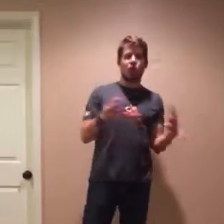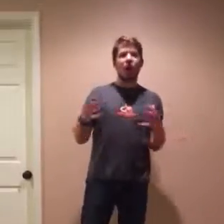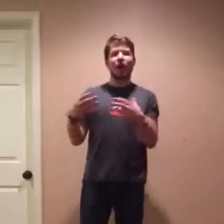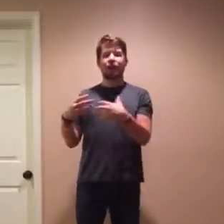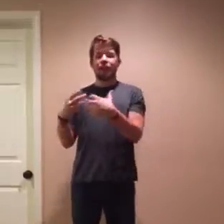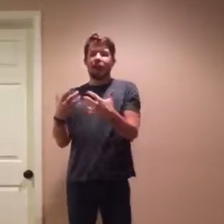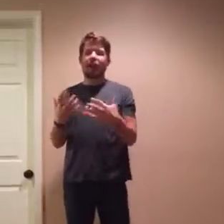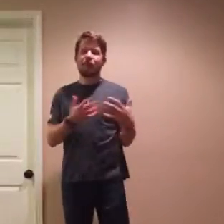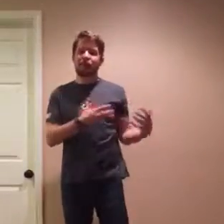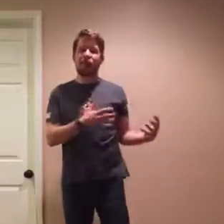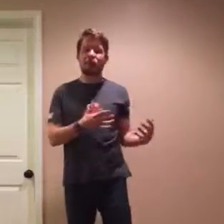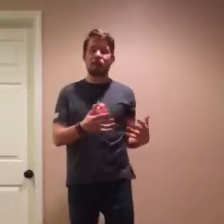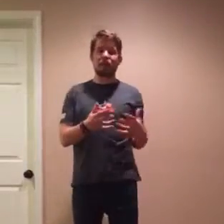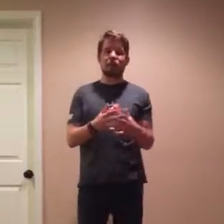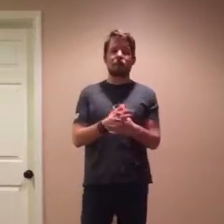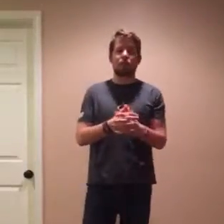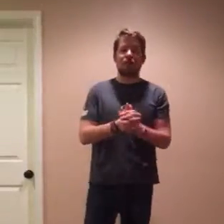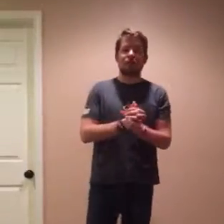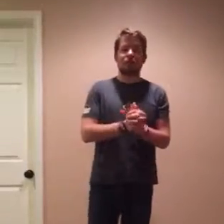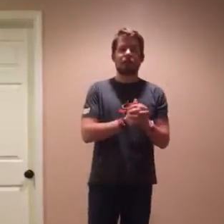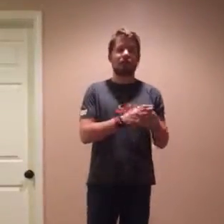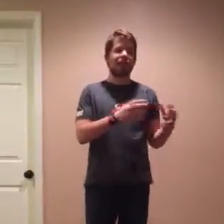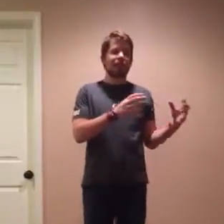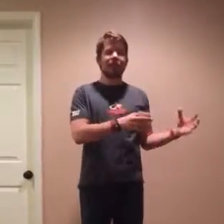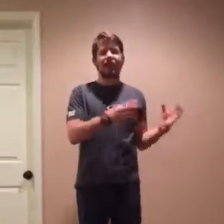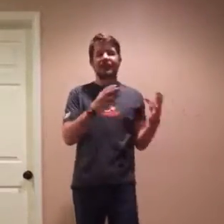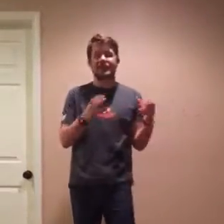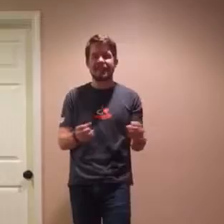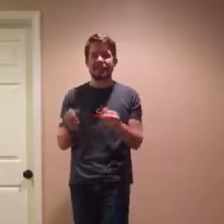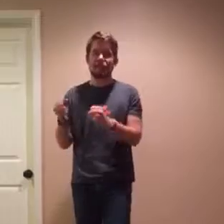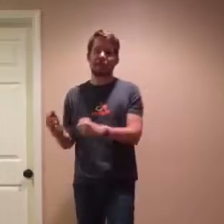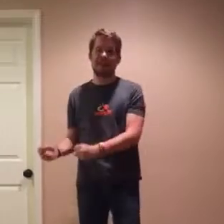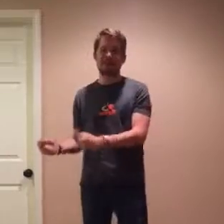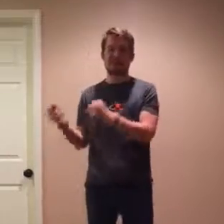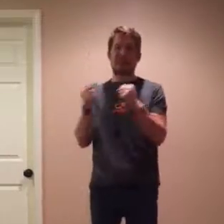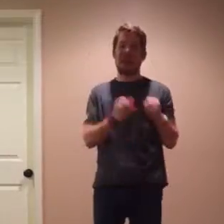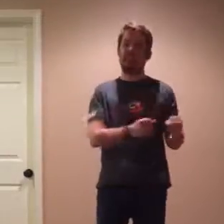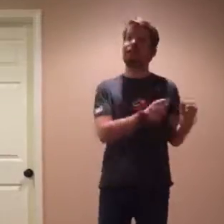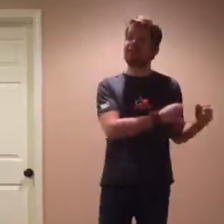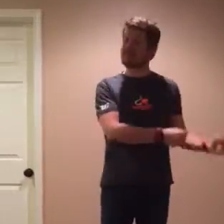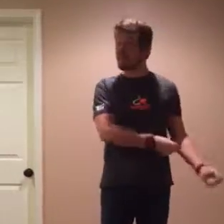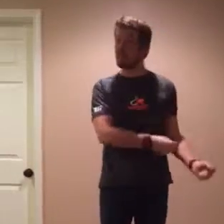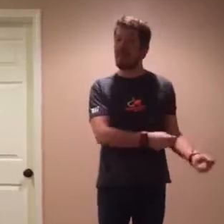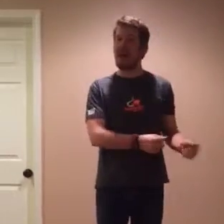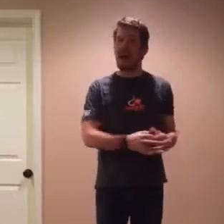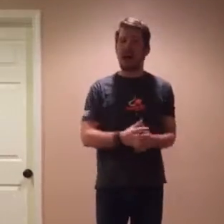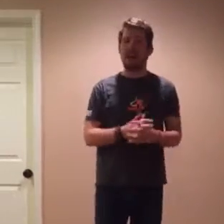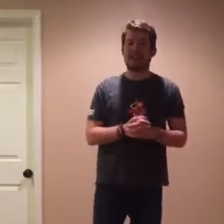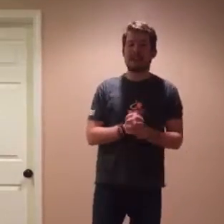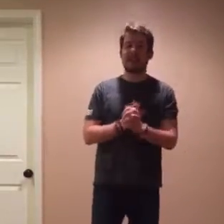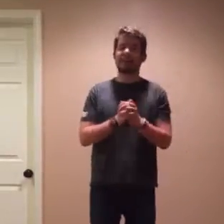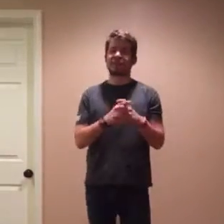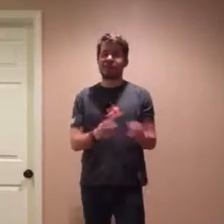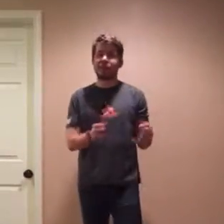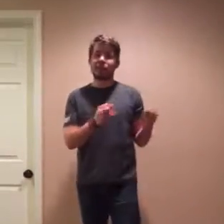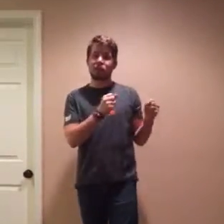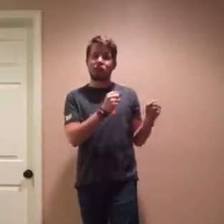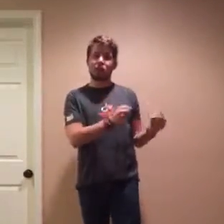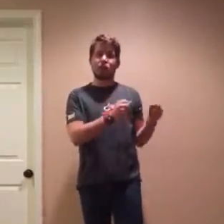through why I feel like I've been called to be a student's pastor is because I think I see the potential in every student. I think I see the good